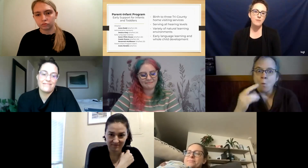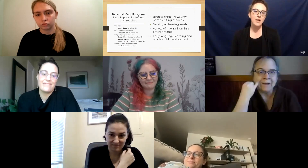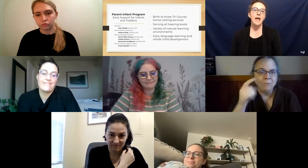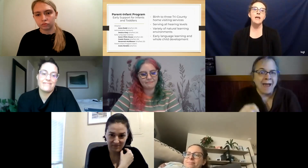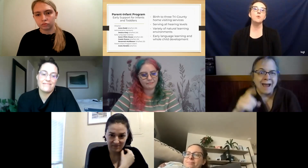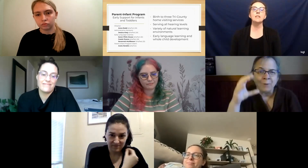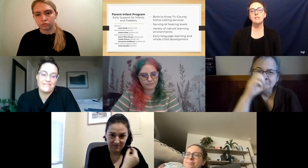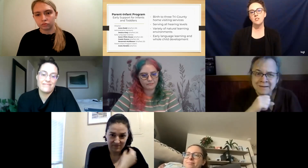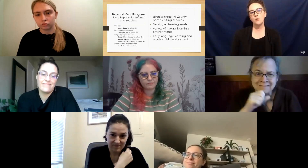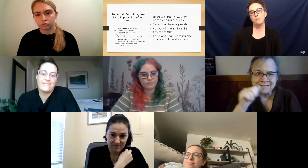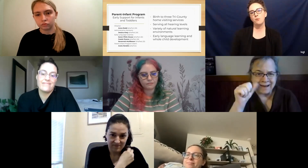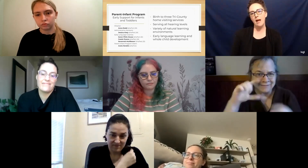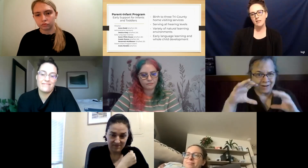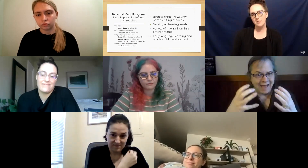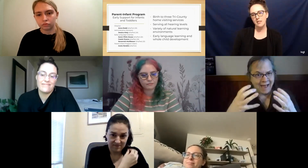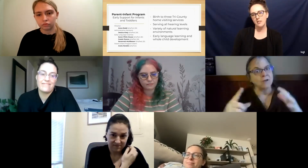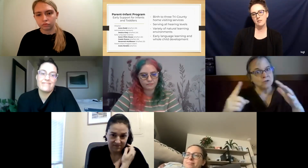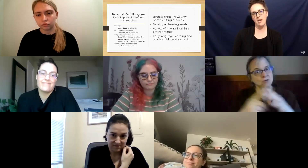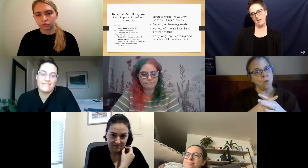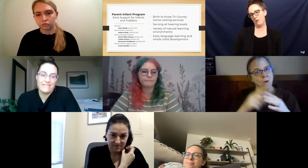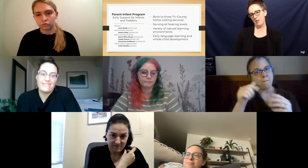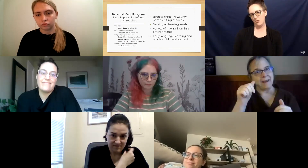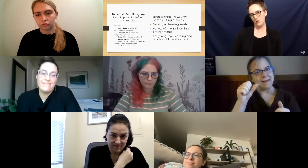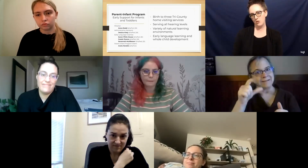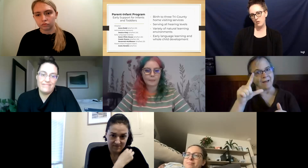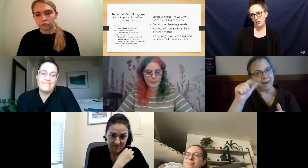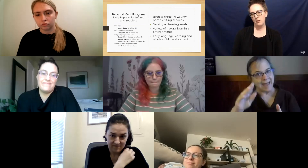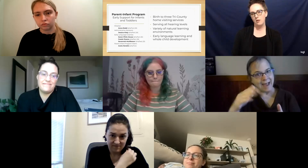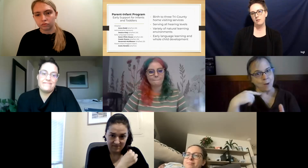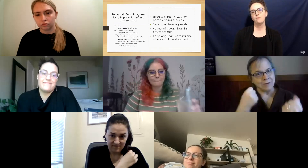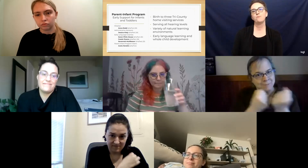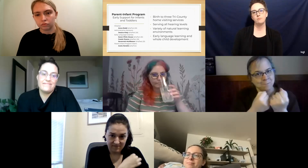Lab and we assist you in practicing your sign language.